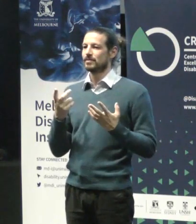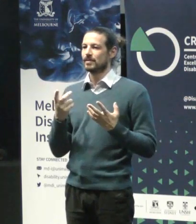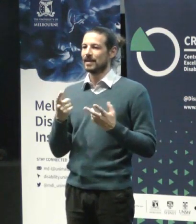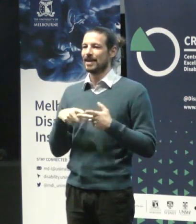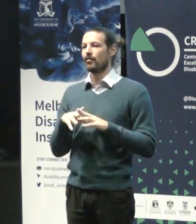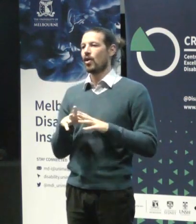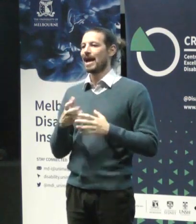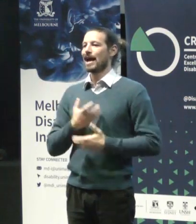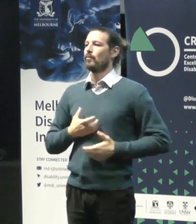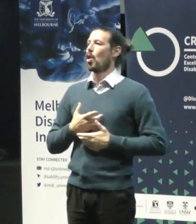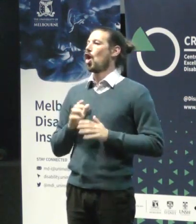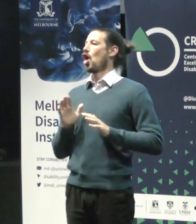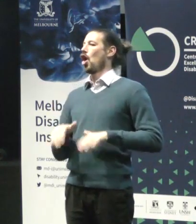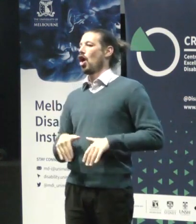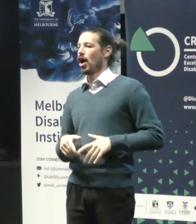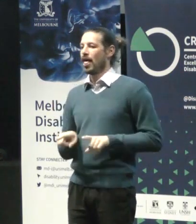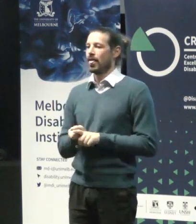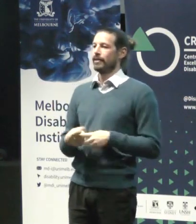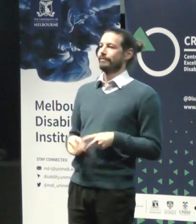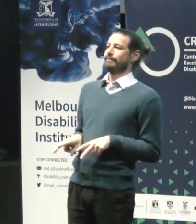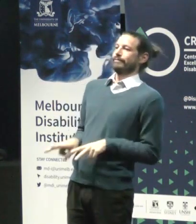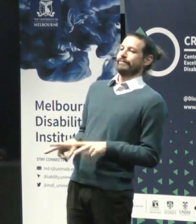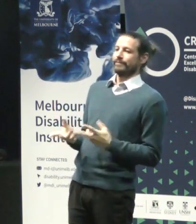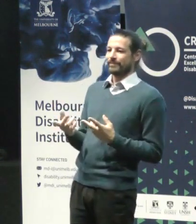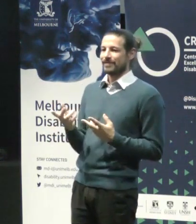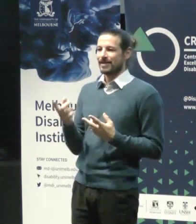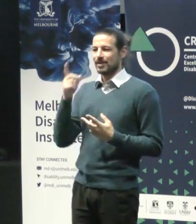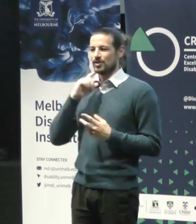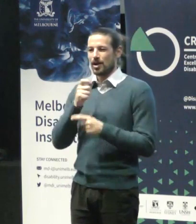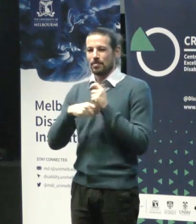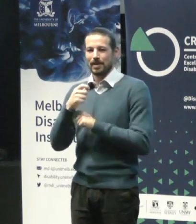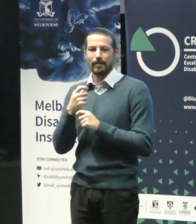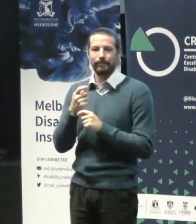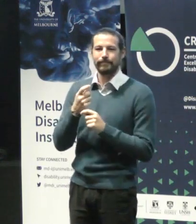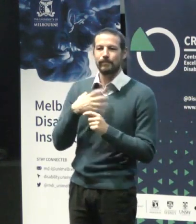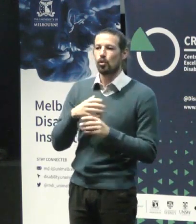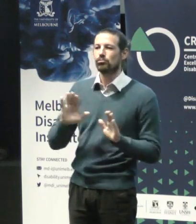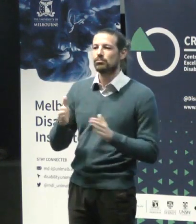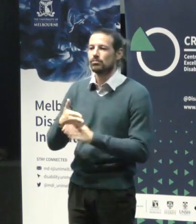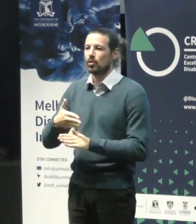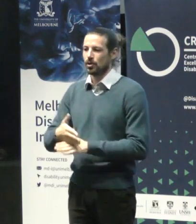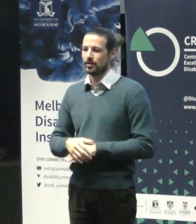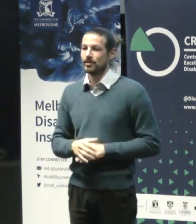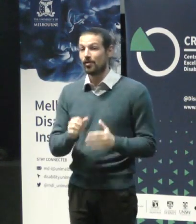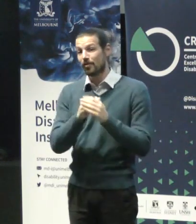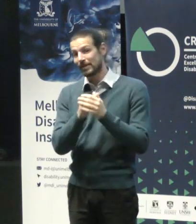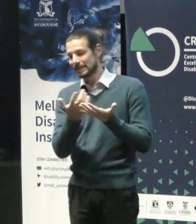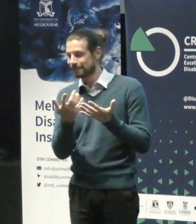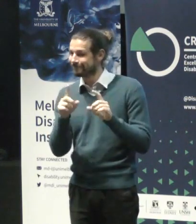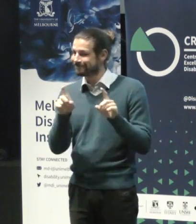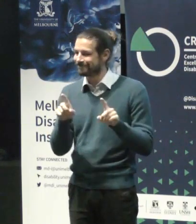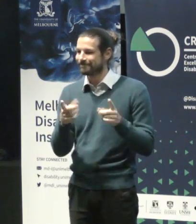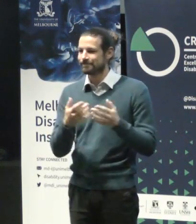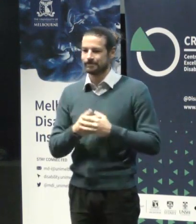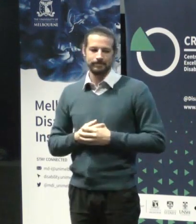little bit comfortable when they've got their feet under the table. They try to cut corners. So, you know, again, friends not necessarily great.